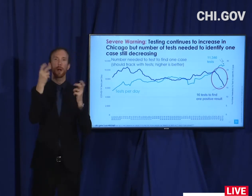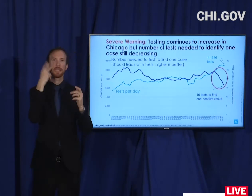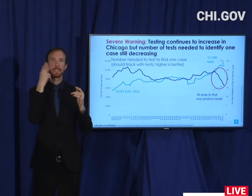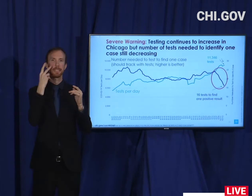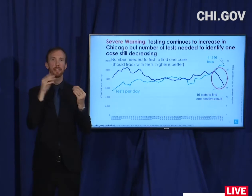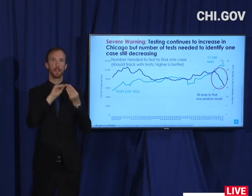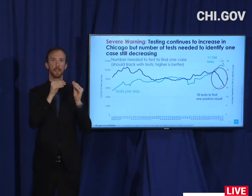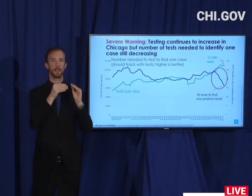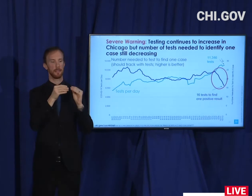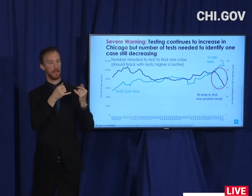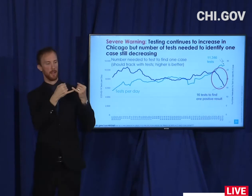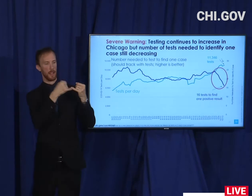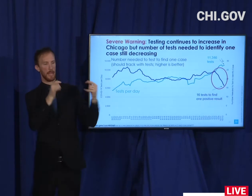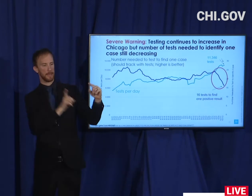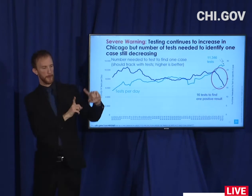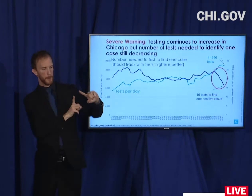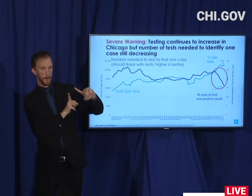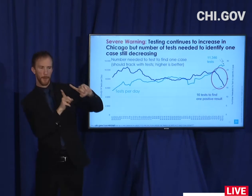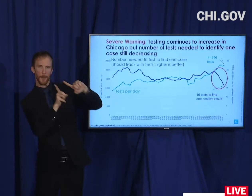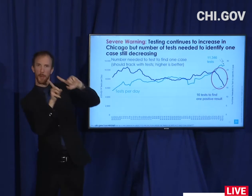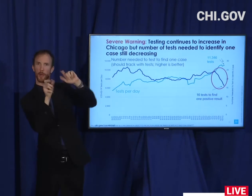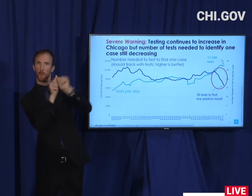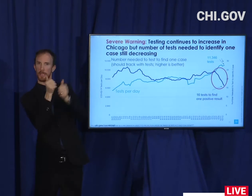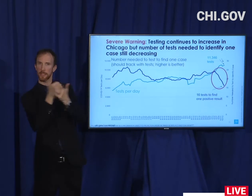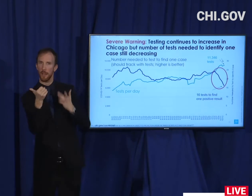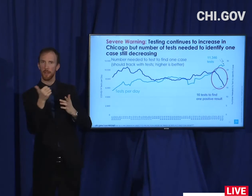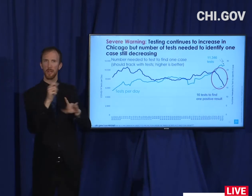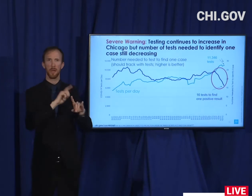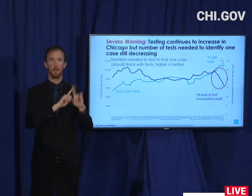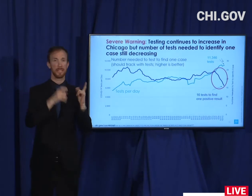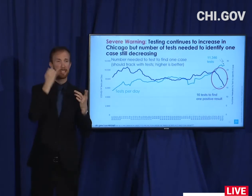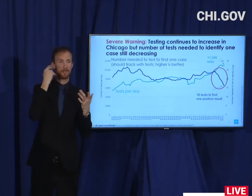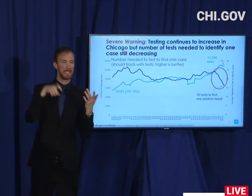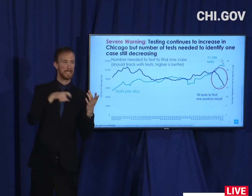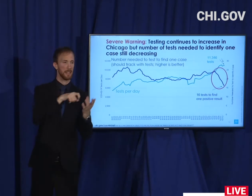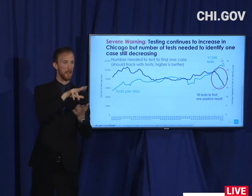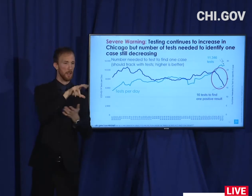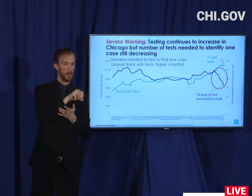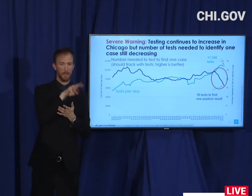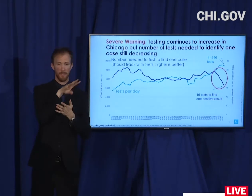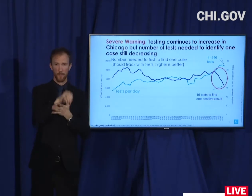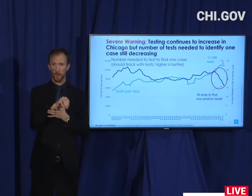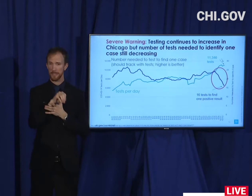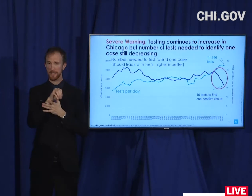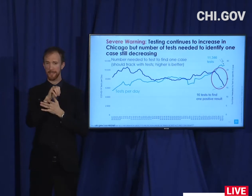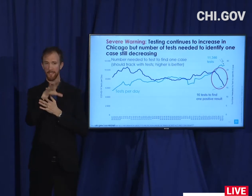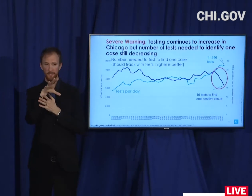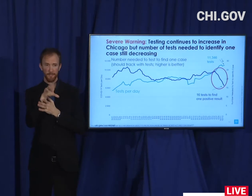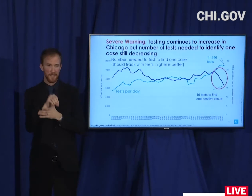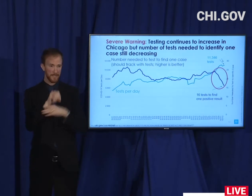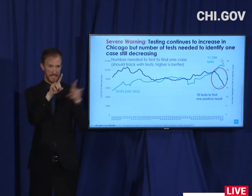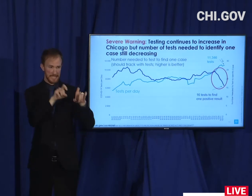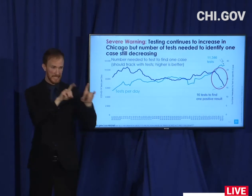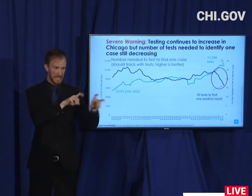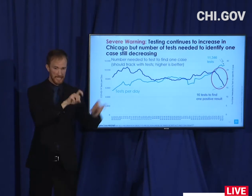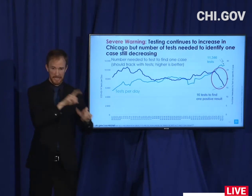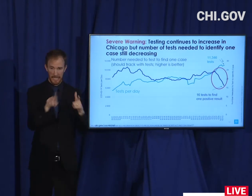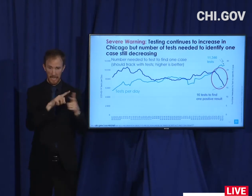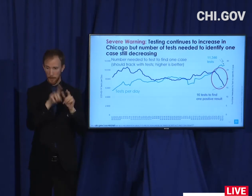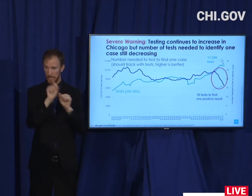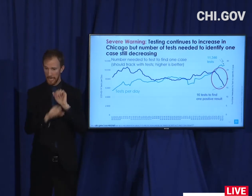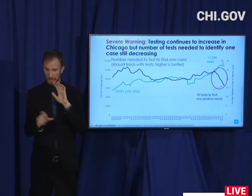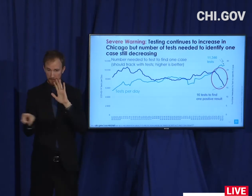better. If it's taking us 20 people, 30 people, 50 people to test to find one case, that means COVID's in